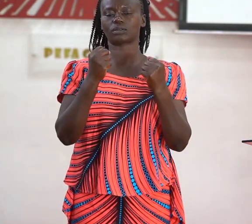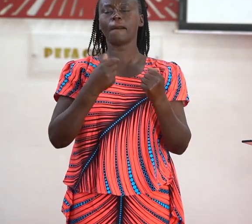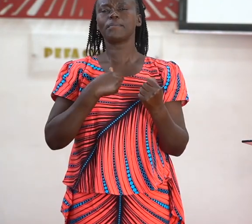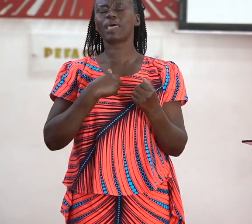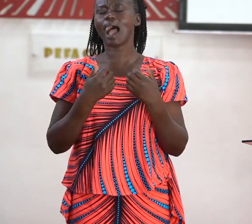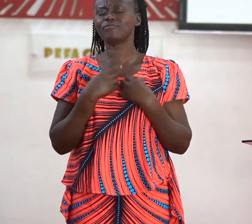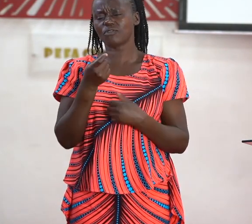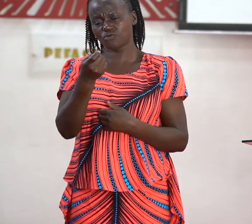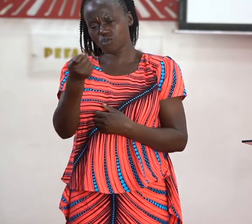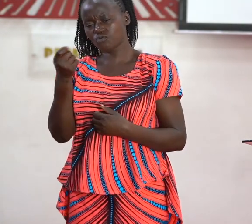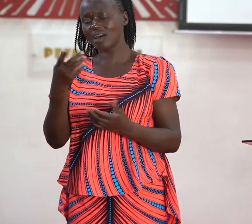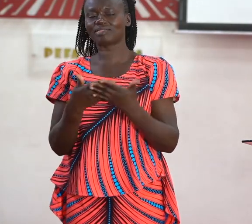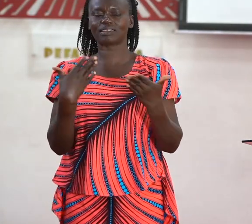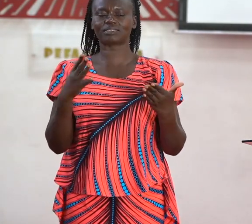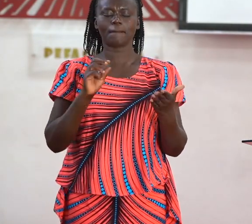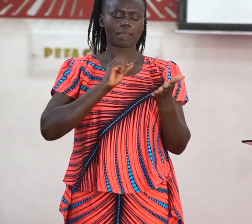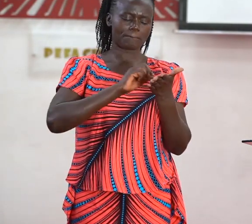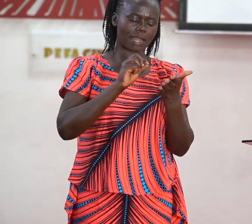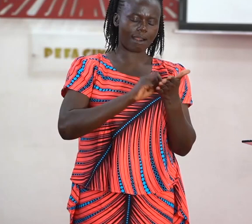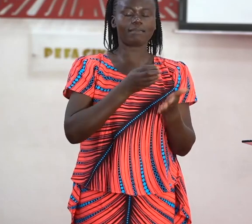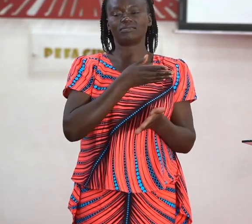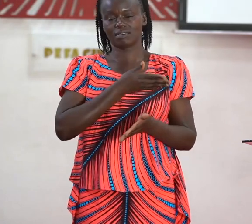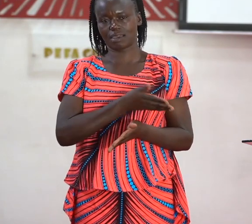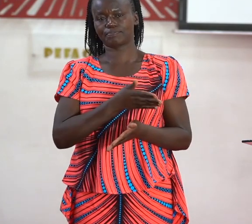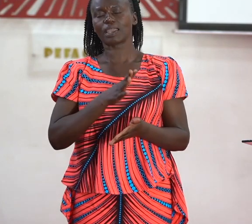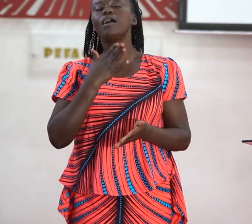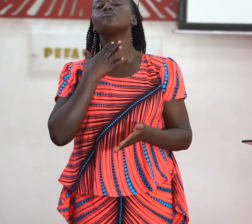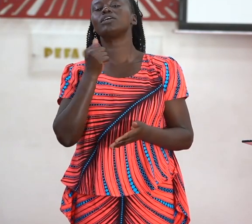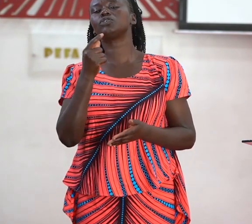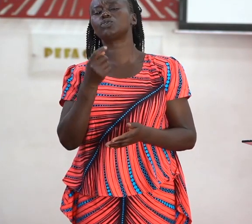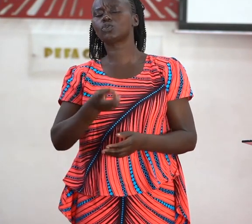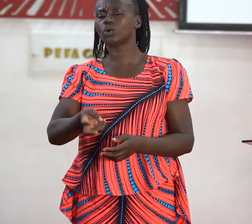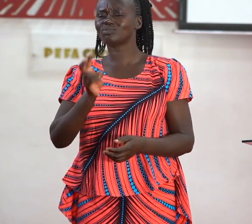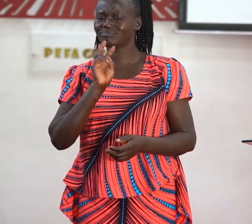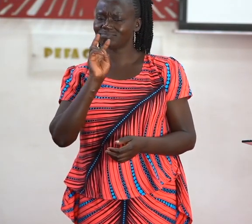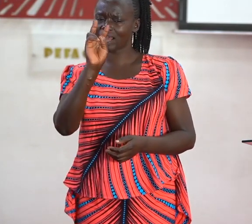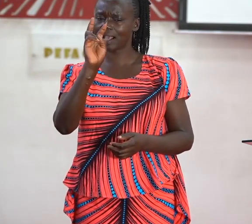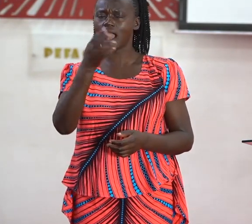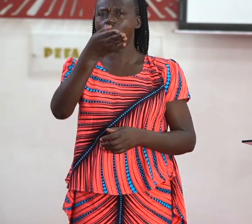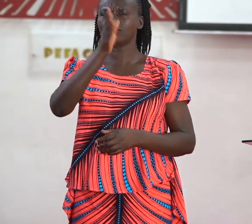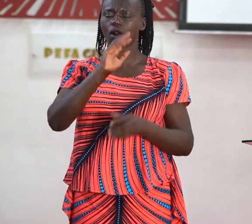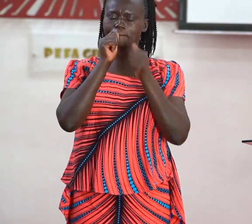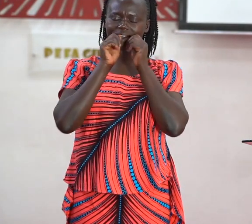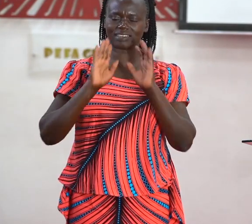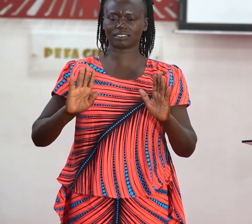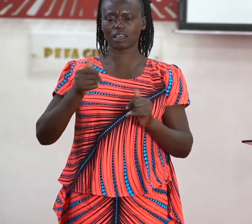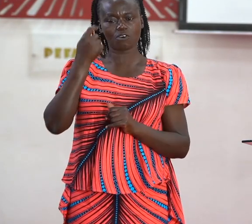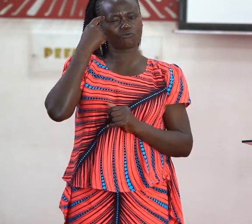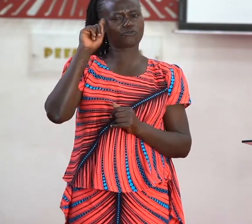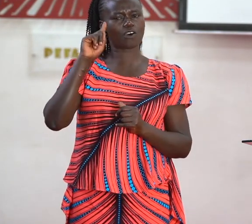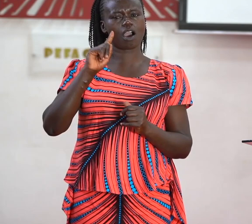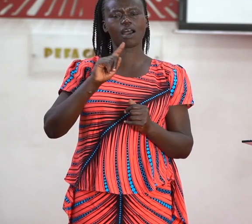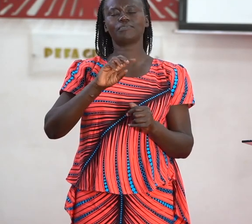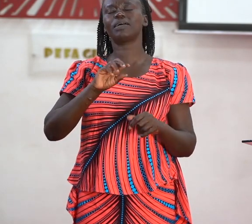a few things that I've written here, and I would like you to look into them, and the Lord will bless you for the remaining of